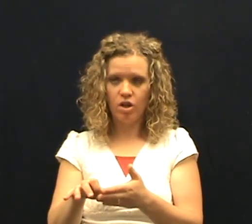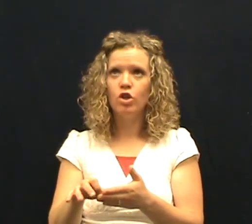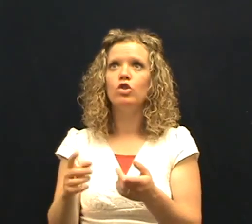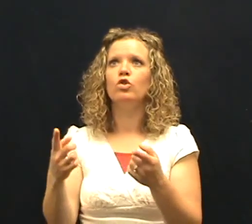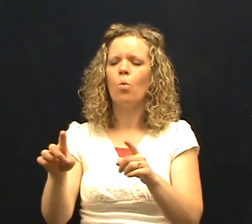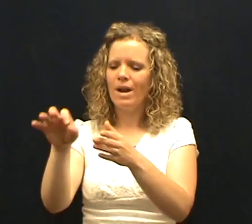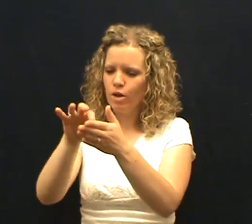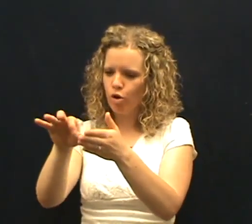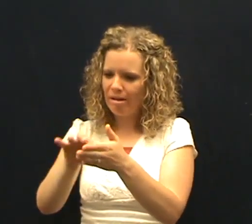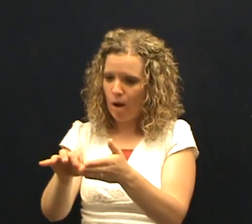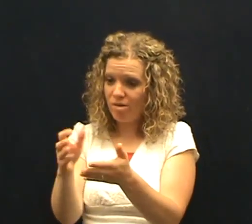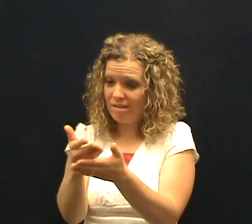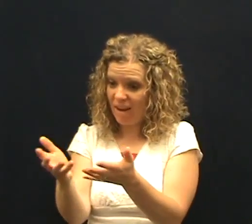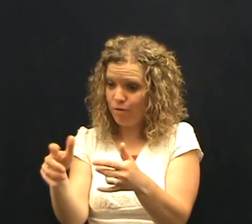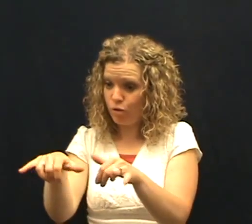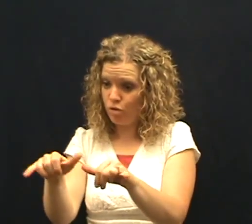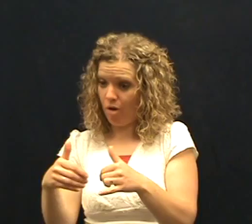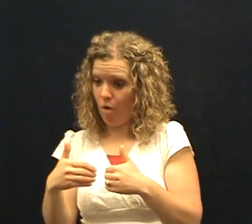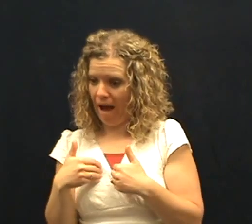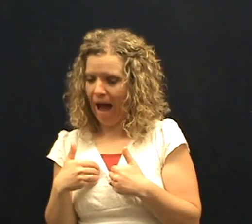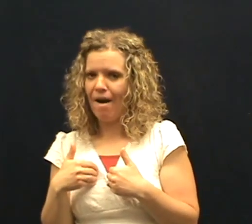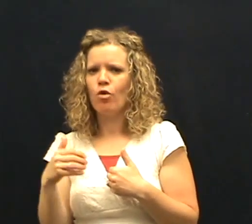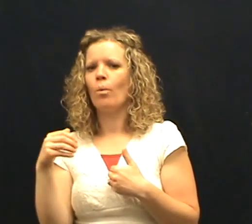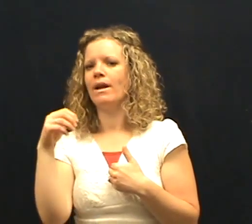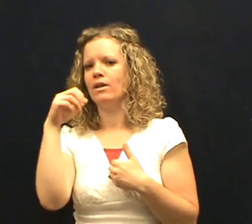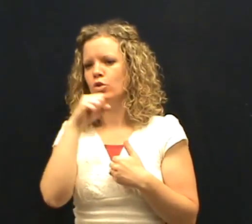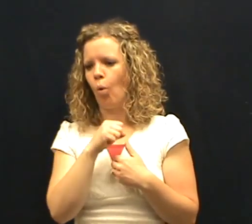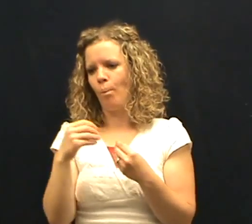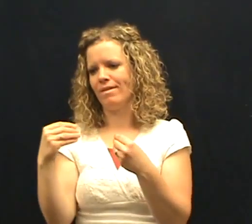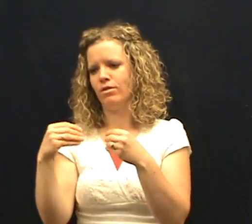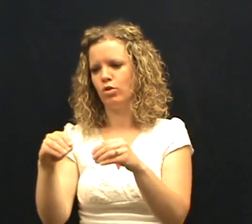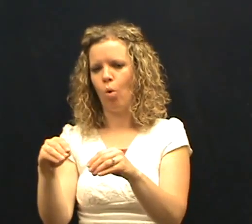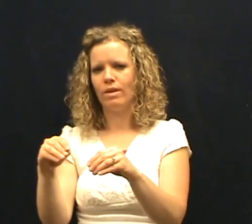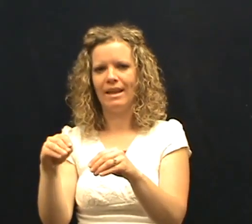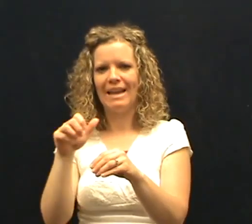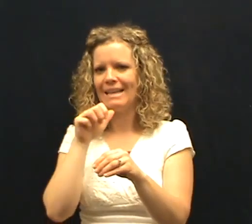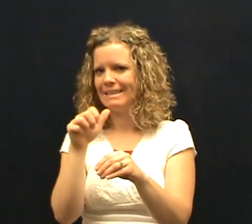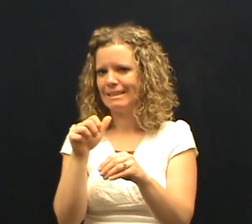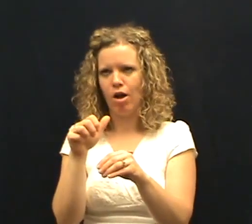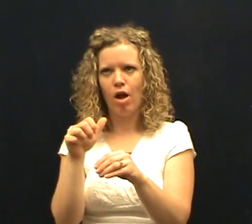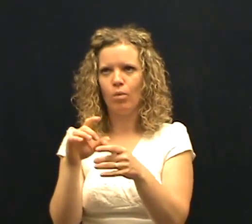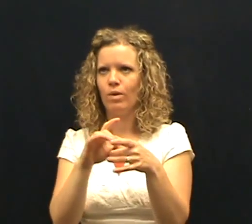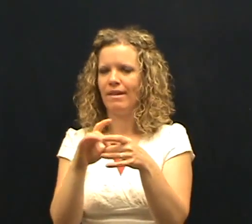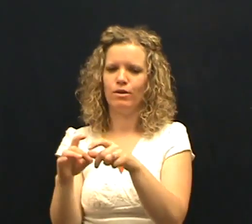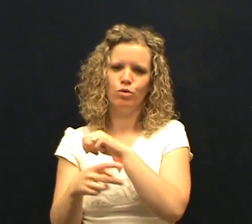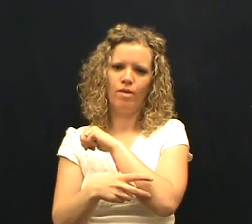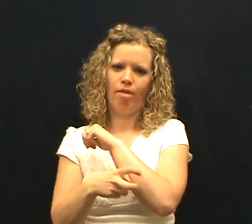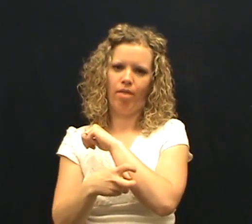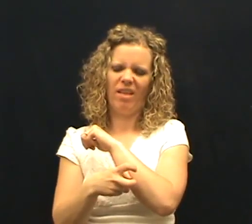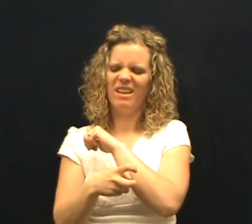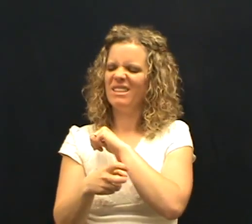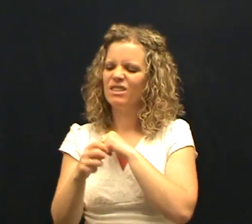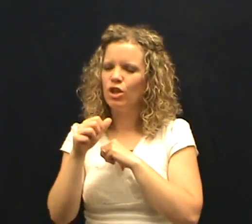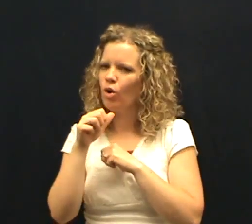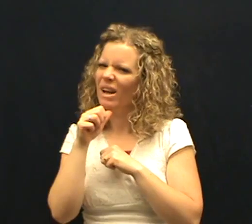assume, is inventory that was sold. And so as you can see, that doesn't give us a very good control over our